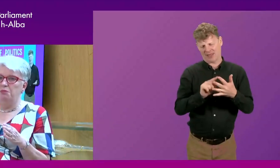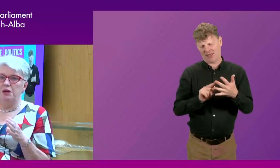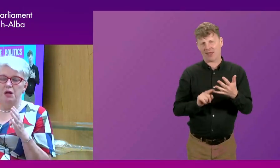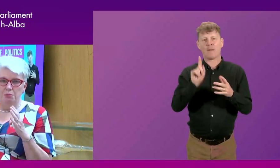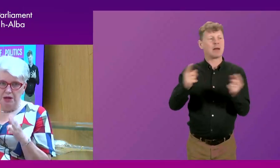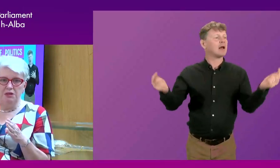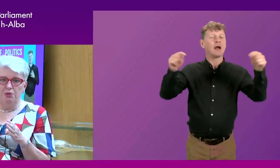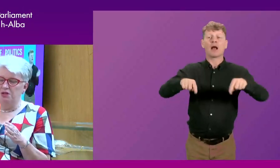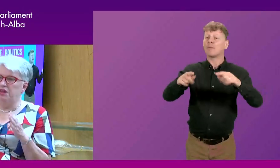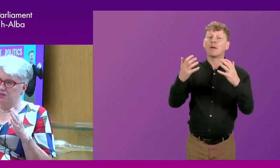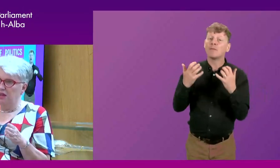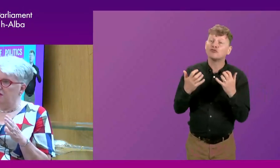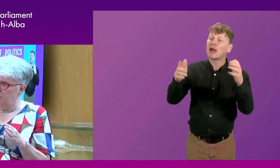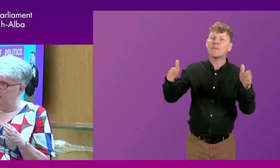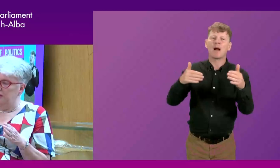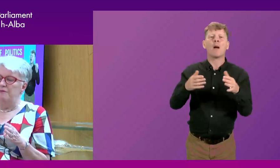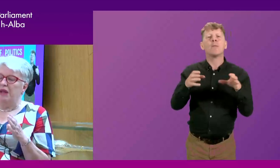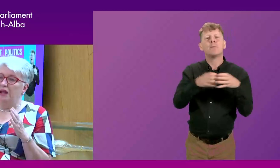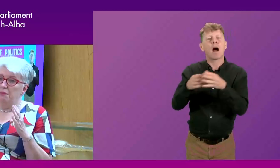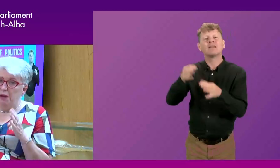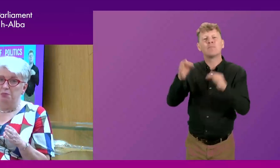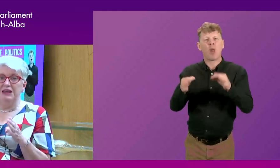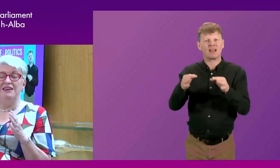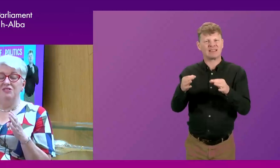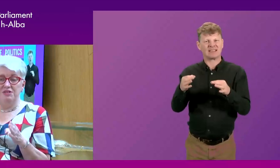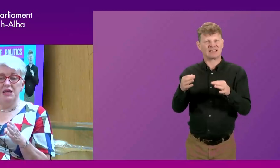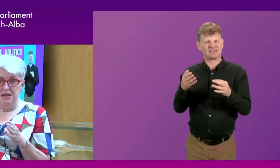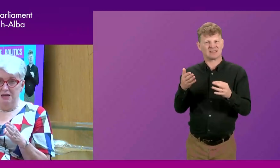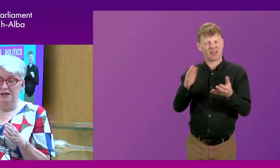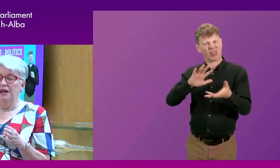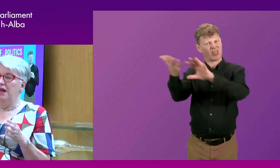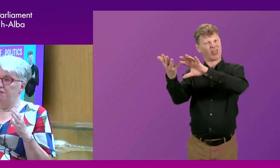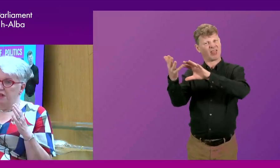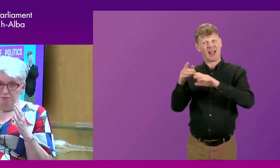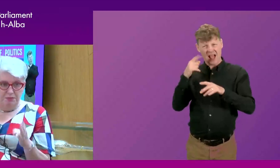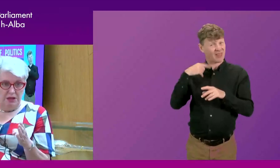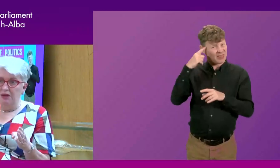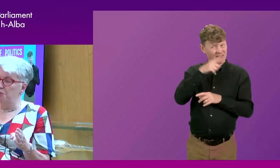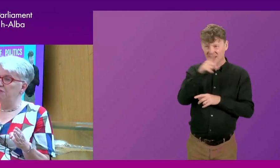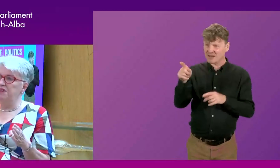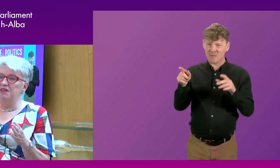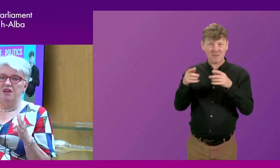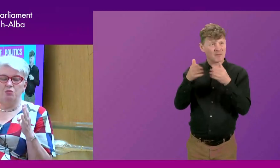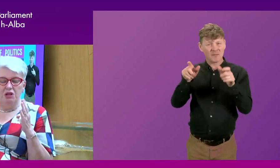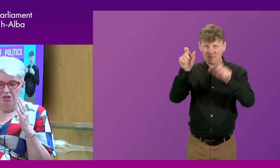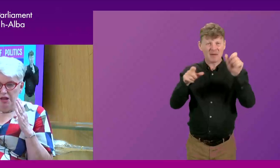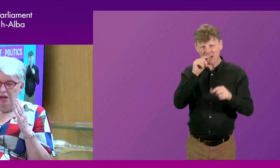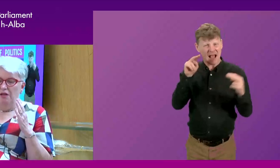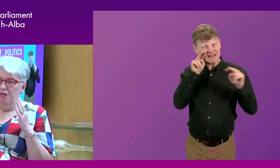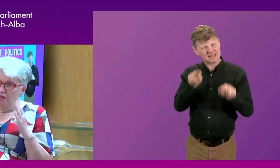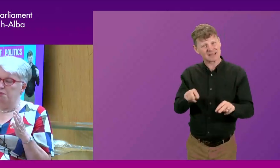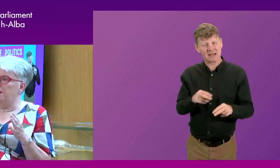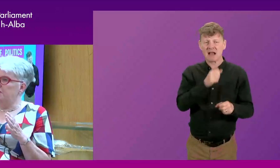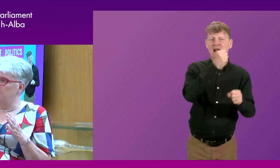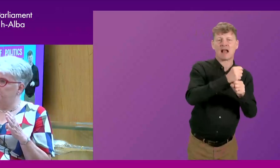into the chamber, party politics kicks in, and the public can see if the government of the day says one thing,